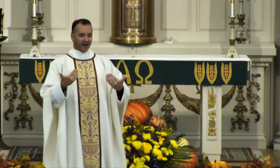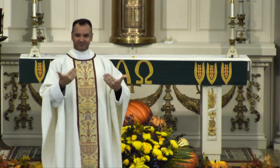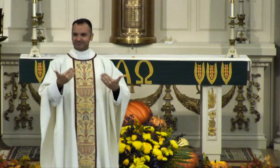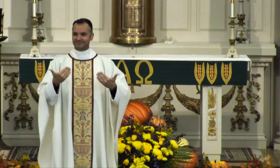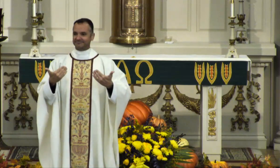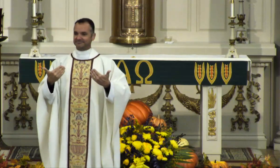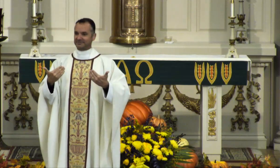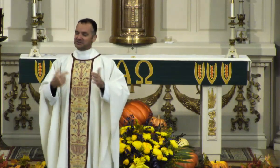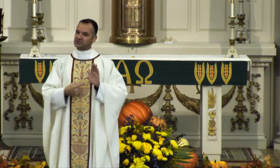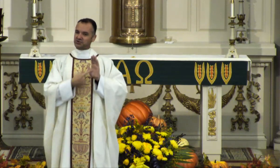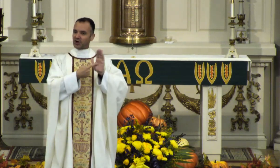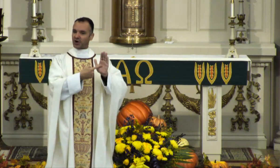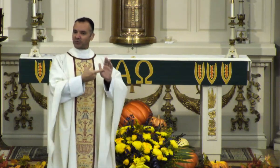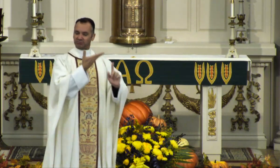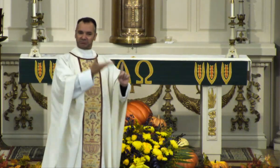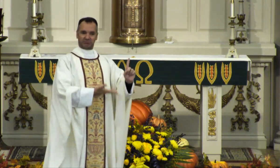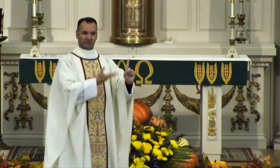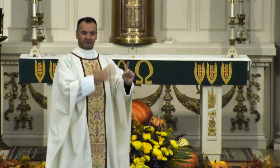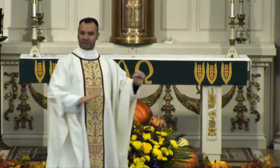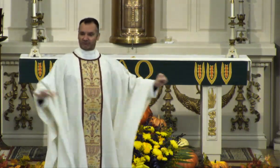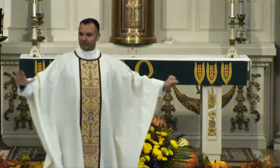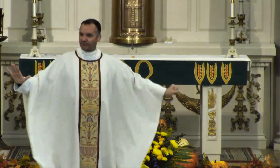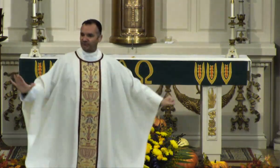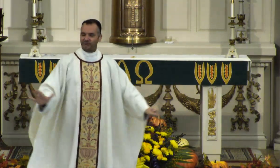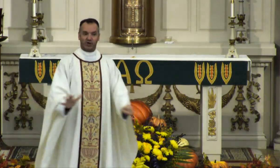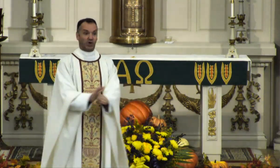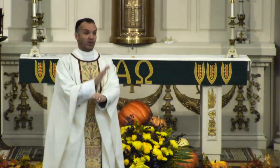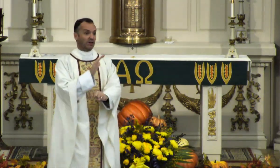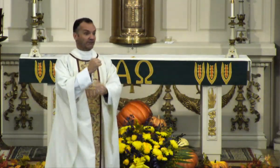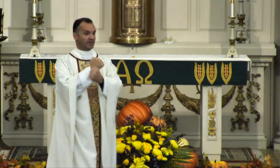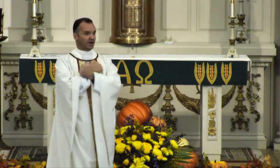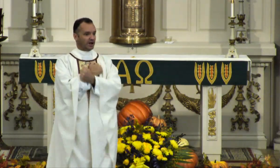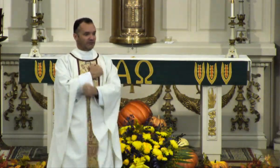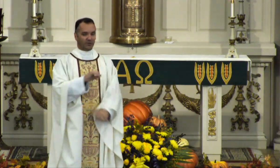So it was an interesting story. It's fascinating to think about.